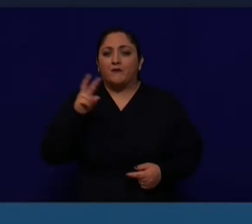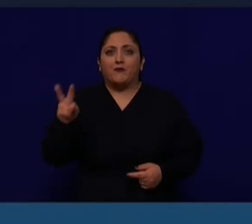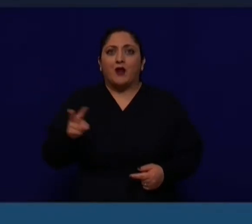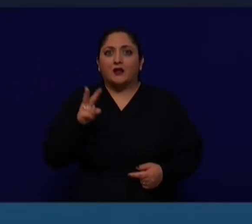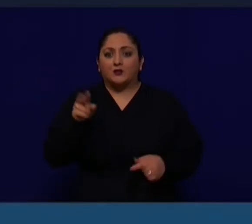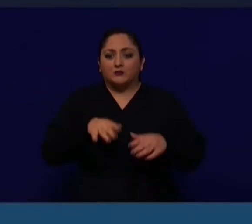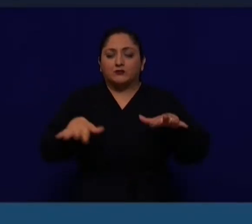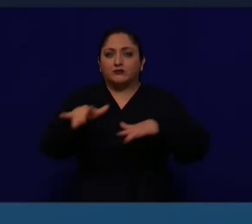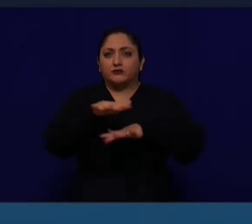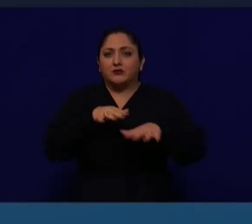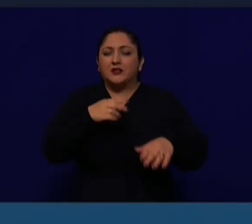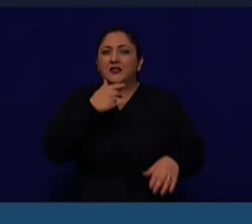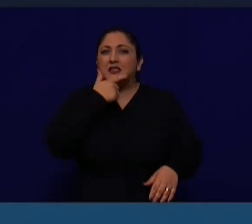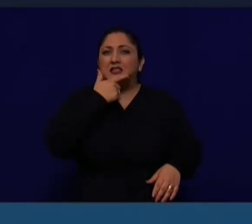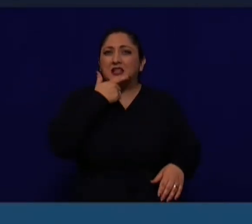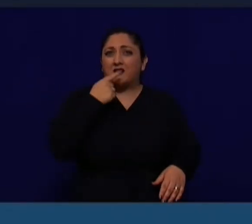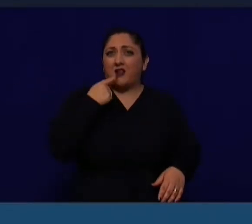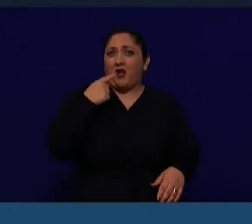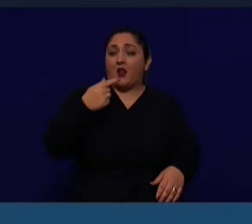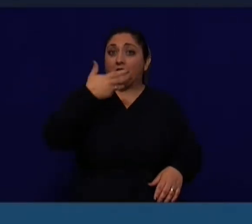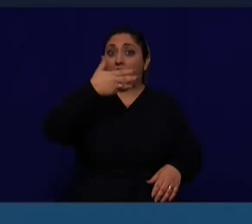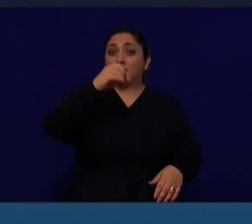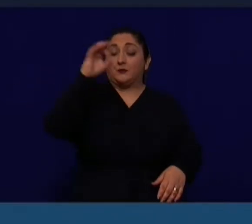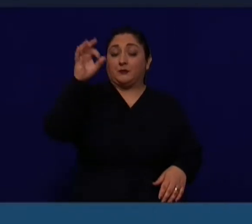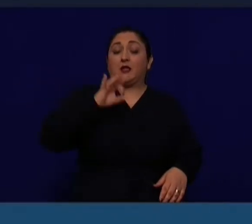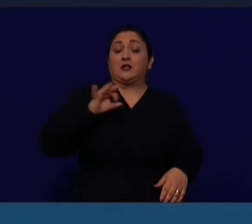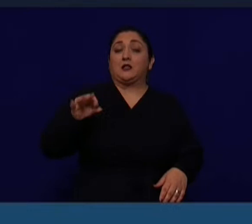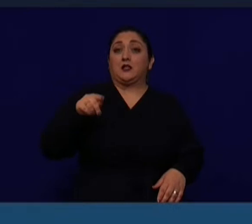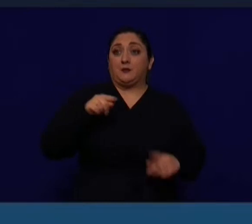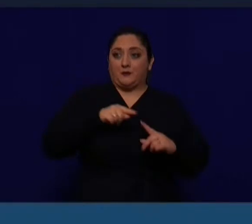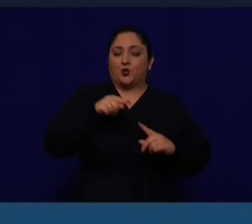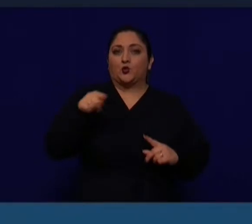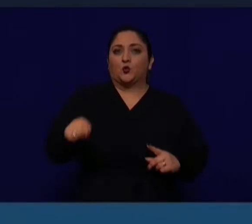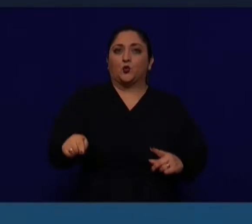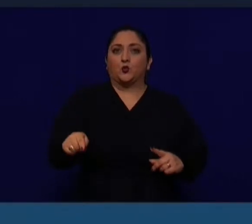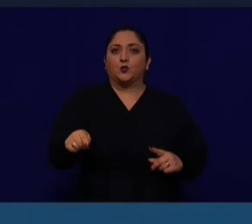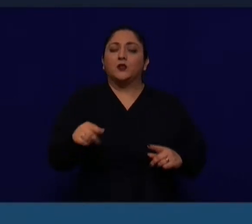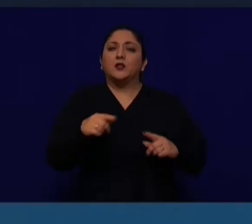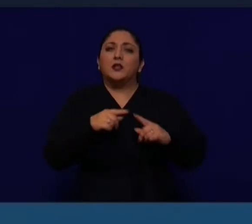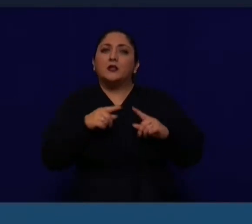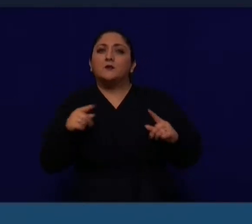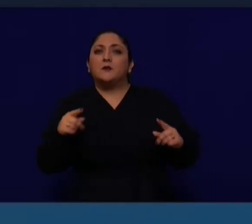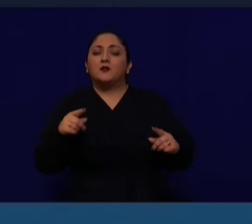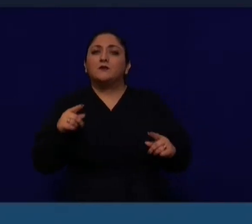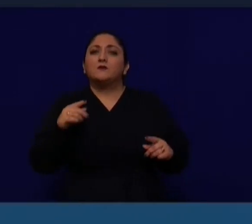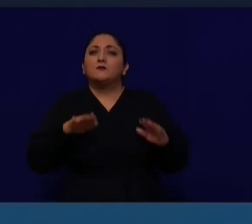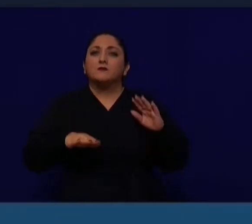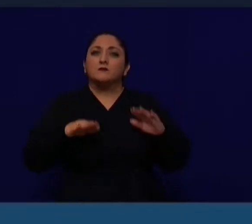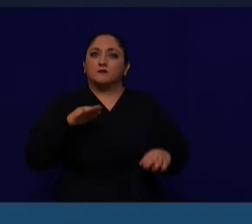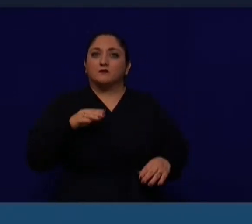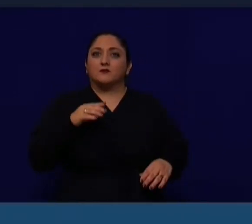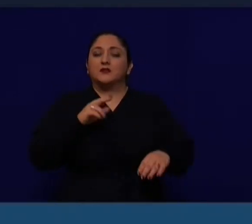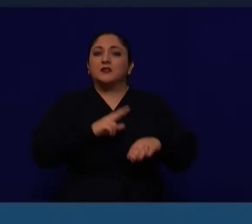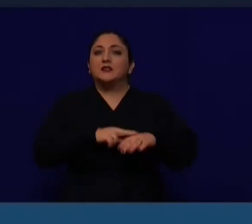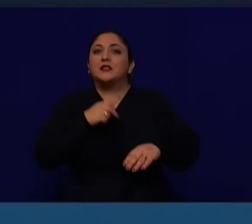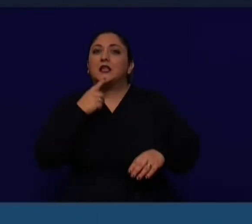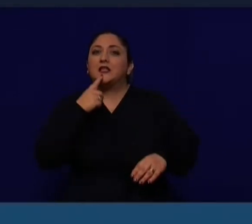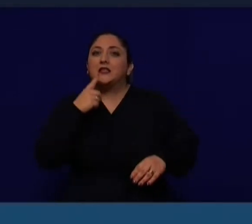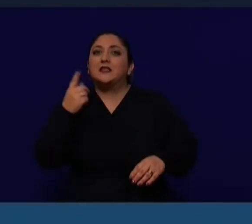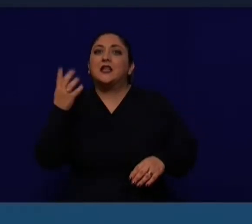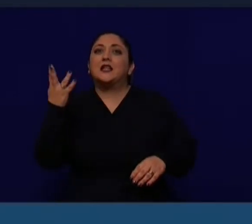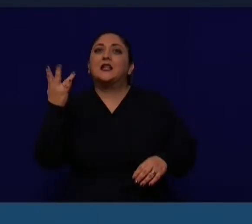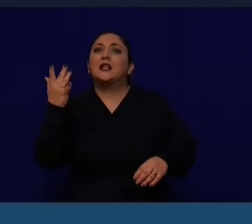li 90% tal-każijiet fir-Renju Unit huma propju ta' dan il-varjant, forsi ma nafx tista' x'taqsammana l-istatistika